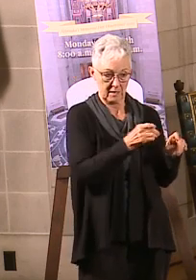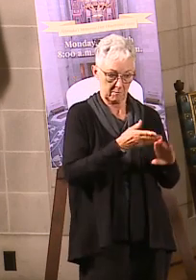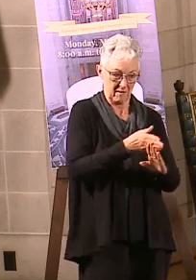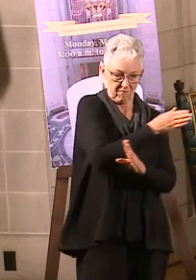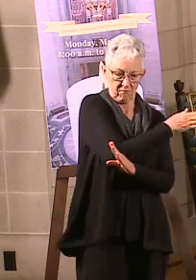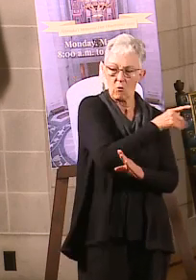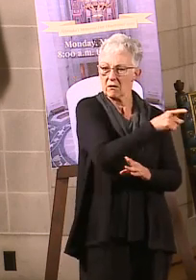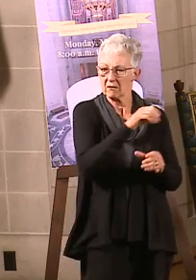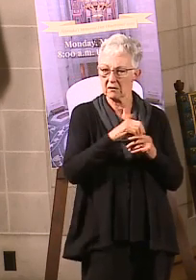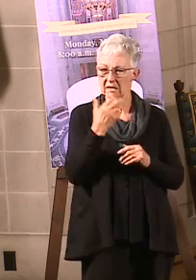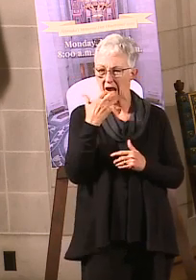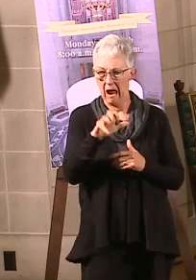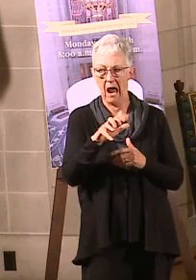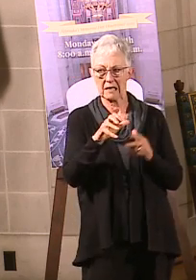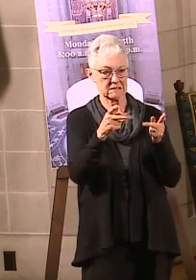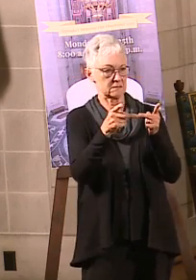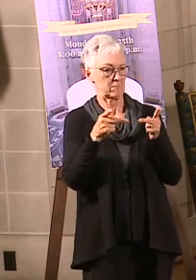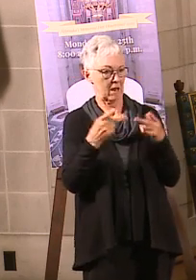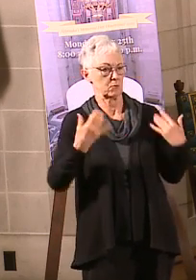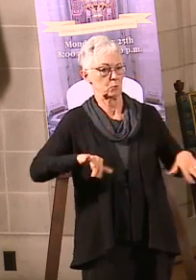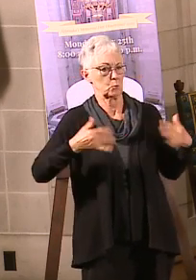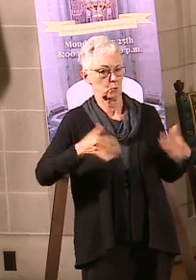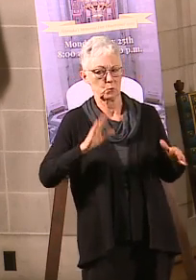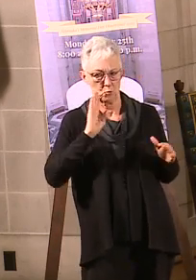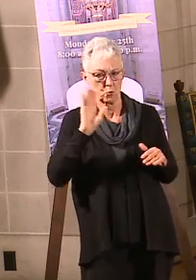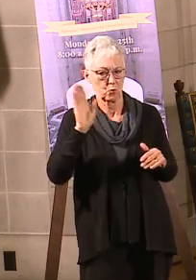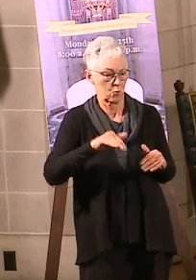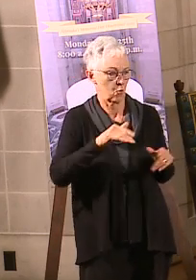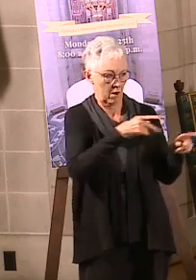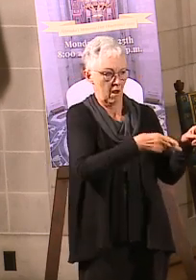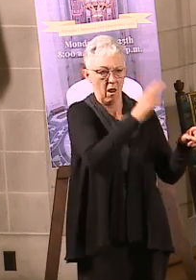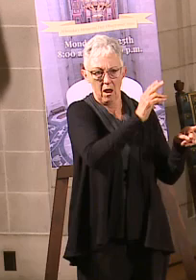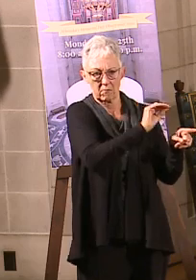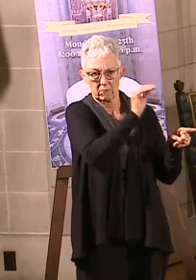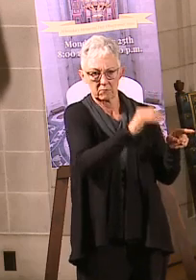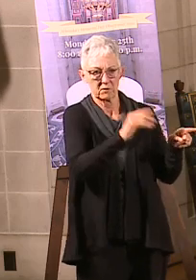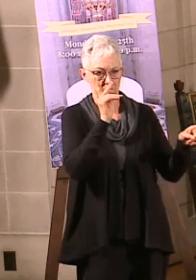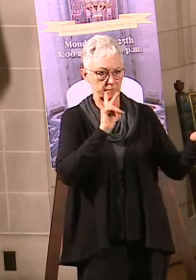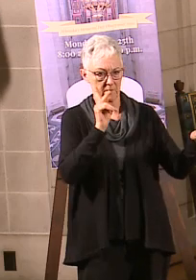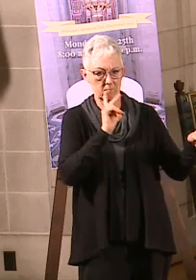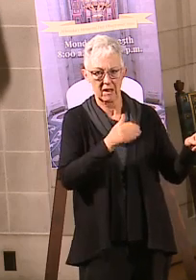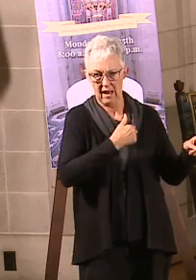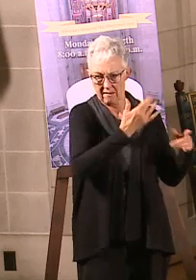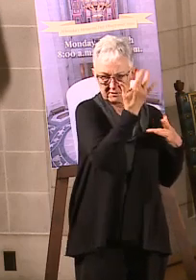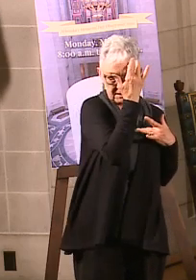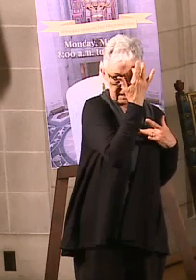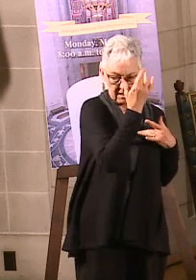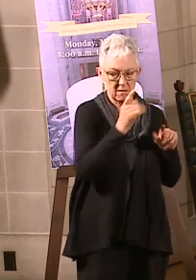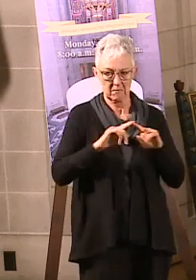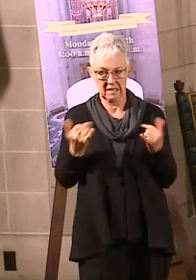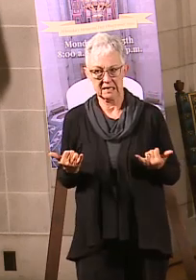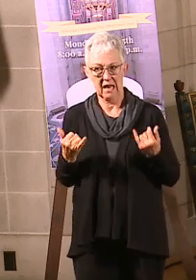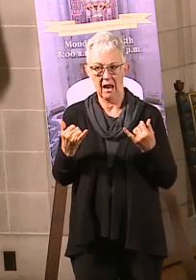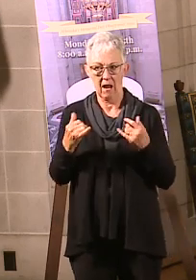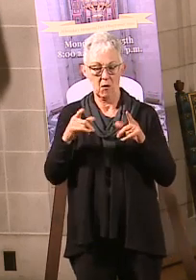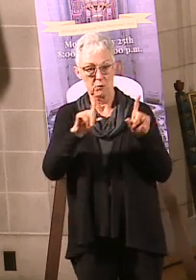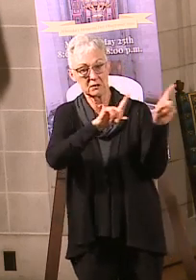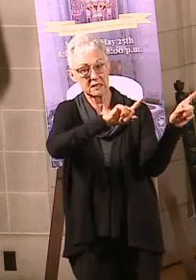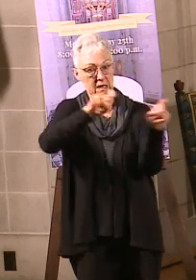where we're doing a lot of our testing. So we expect to have a lower rate because this is a more general population.